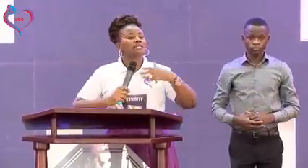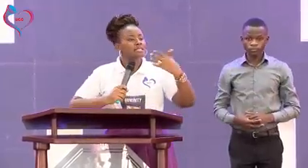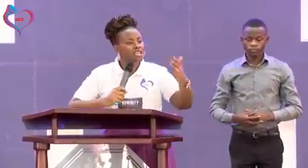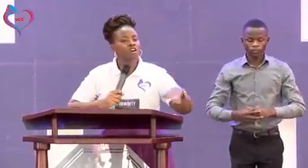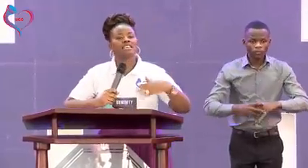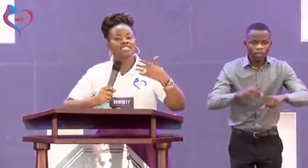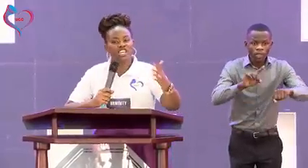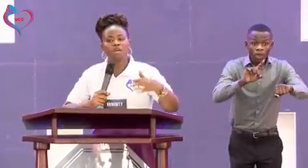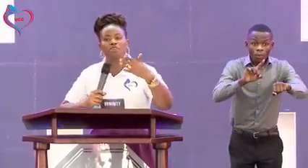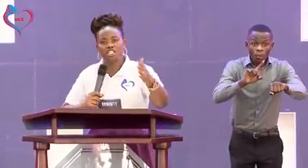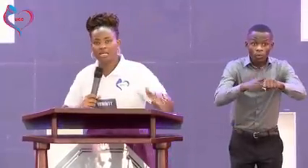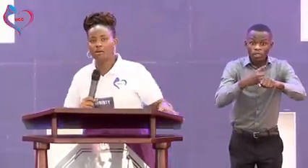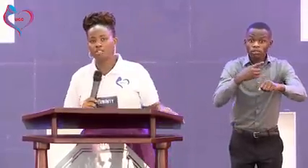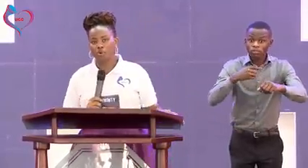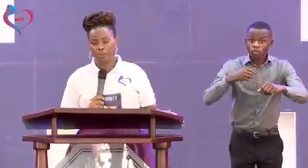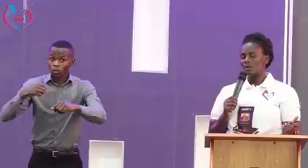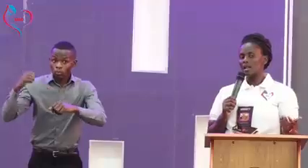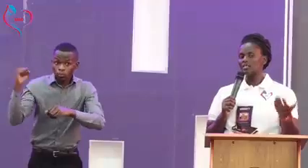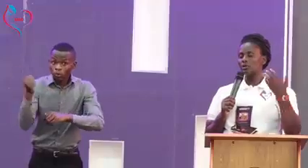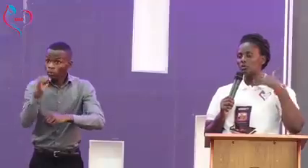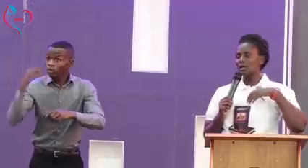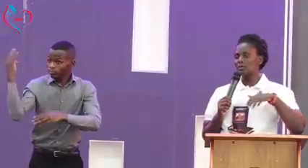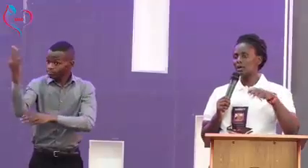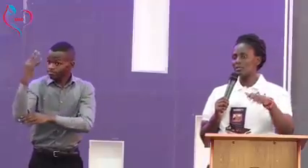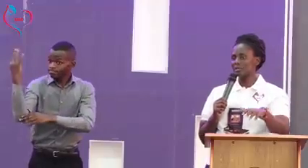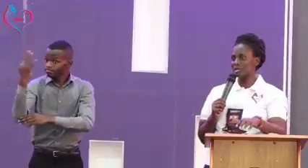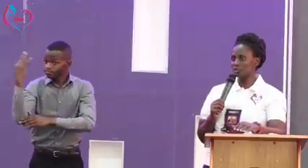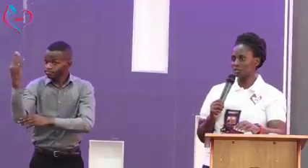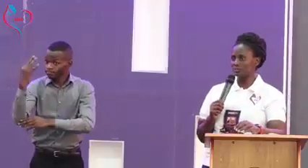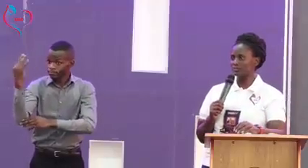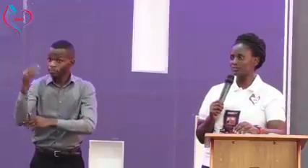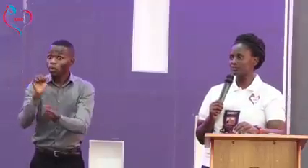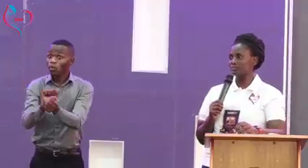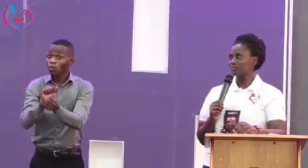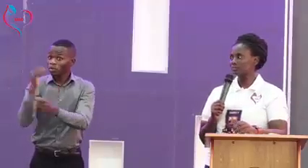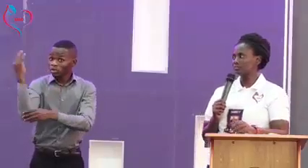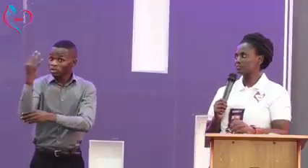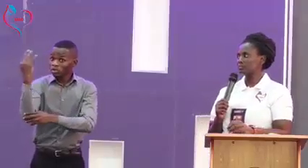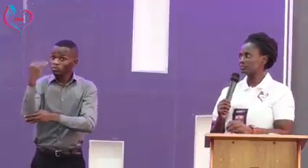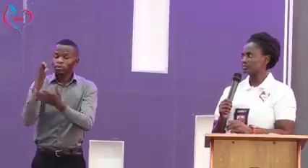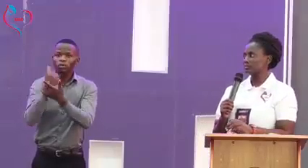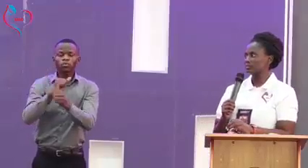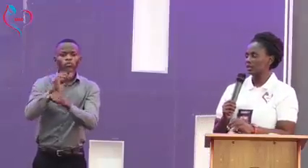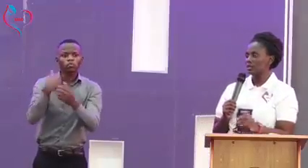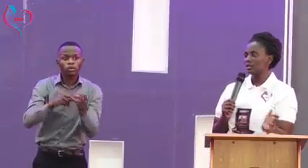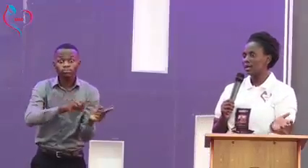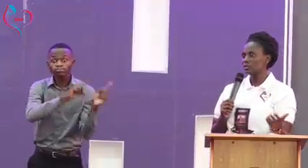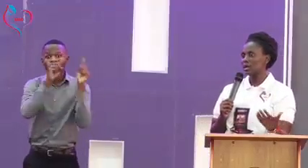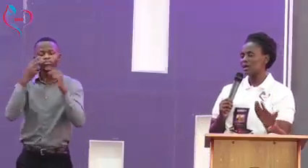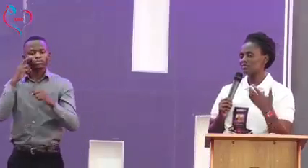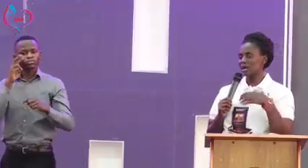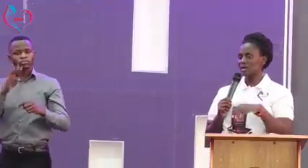when he was still on his journey preaching the gospel, and he came up across Timothy,